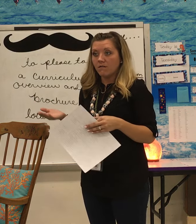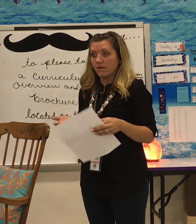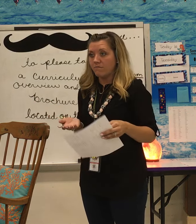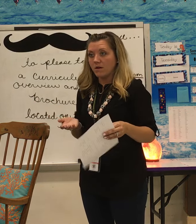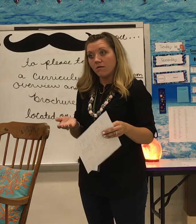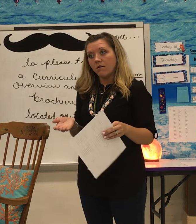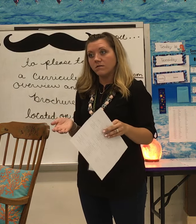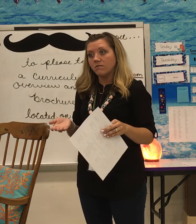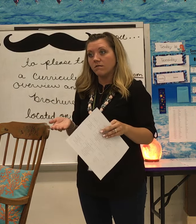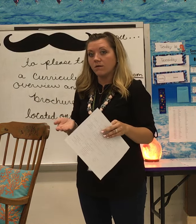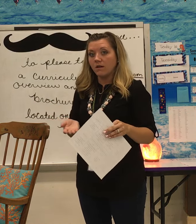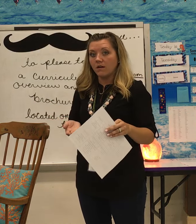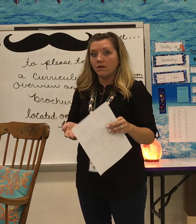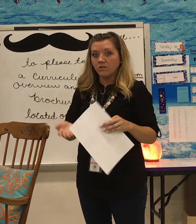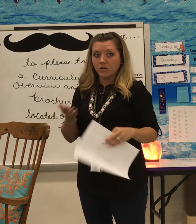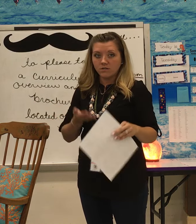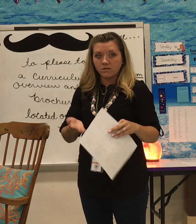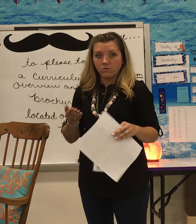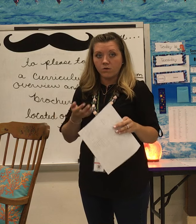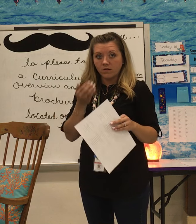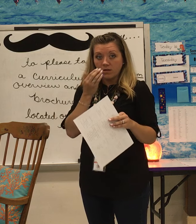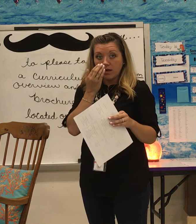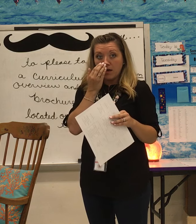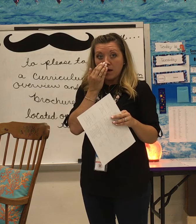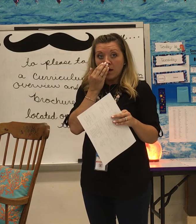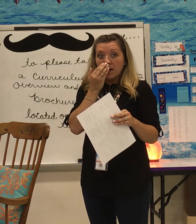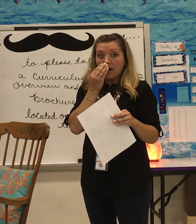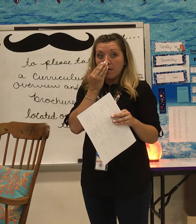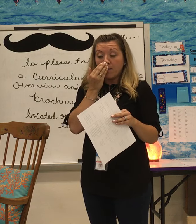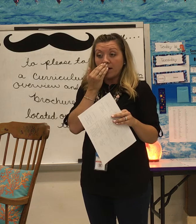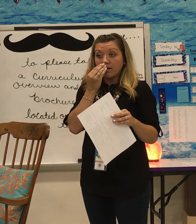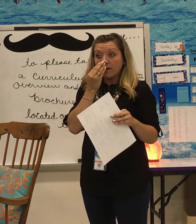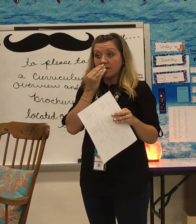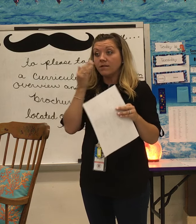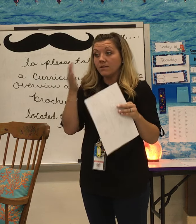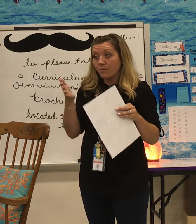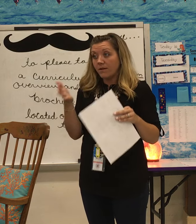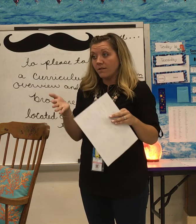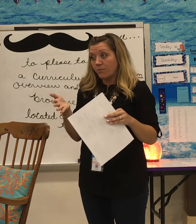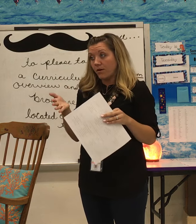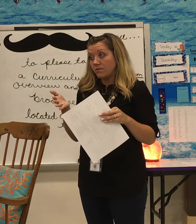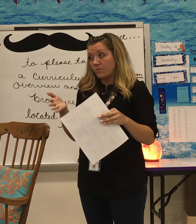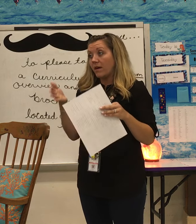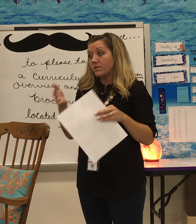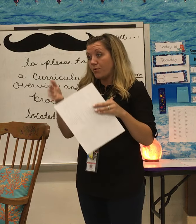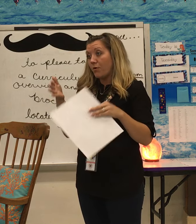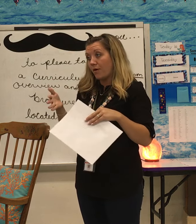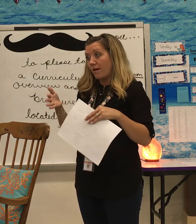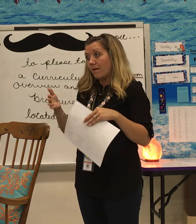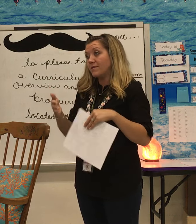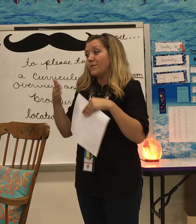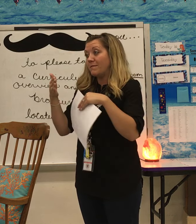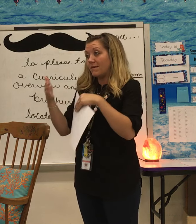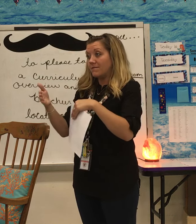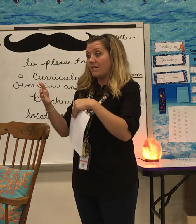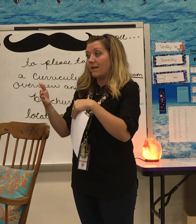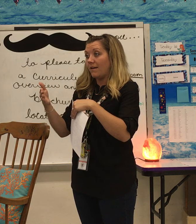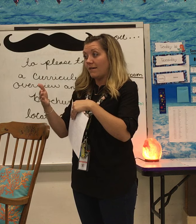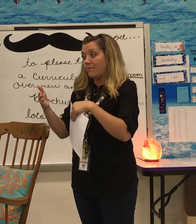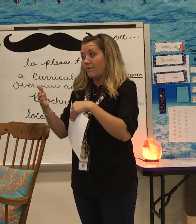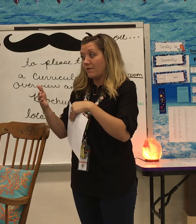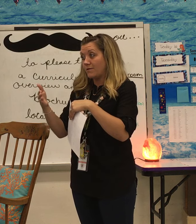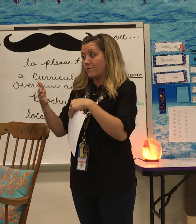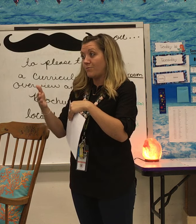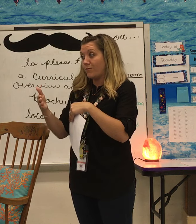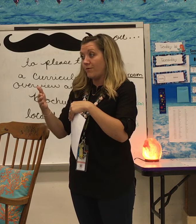me an email or give me a call so that we can adjust accordingly. But it is an independently paced program, and 20 minutes a